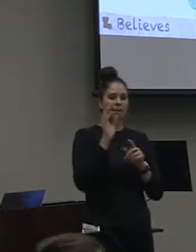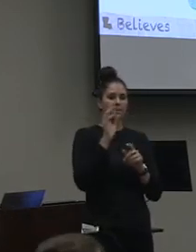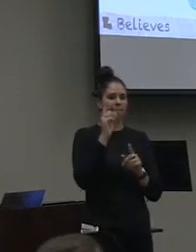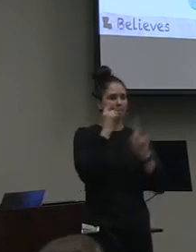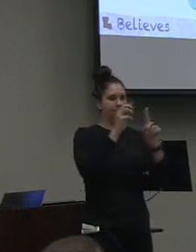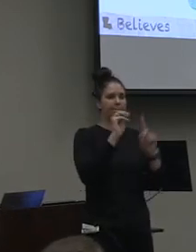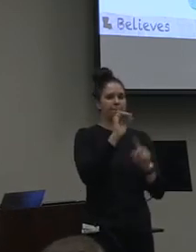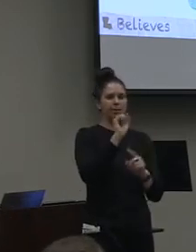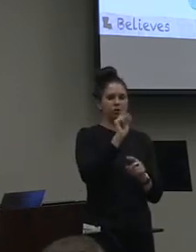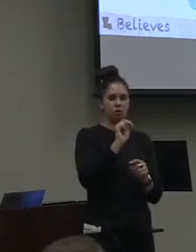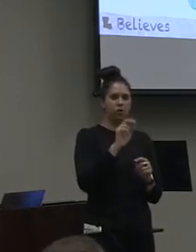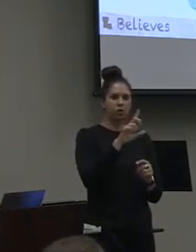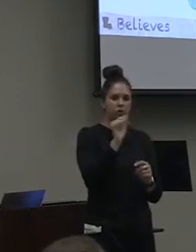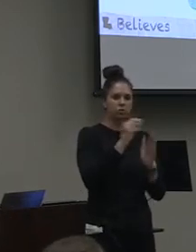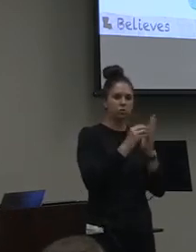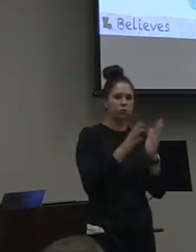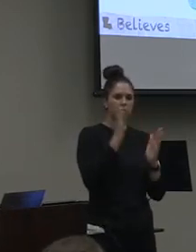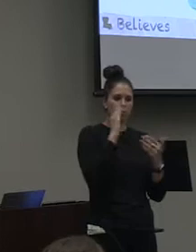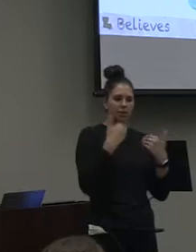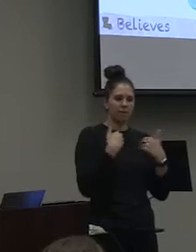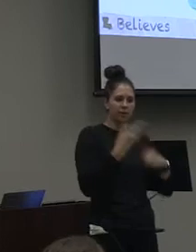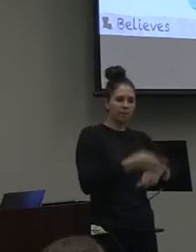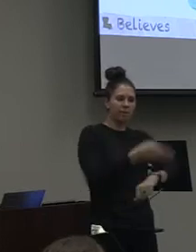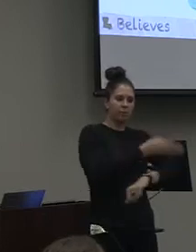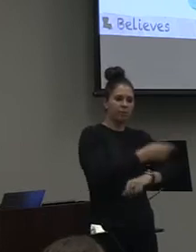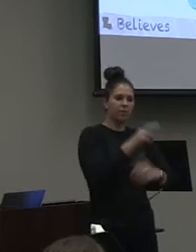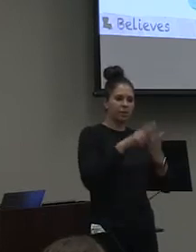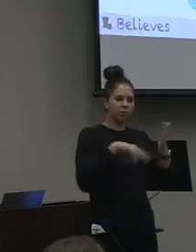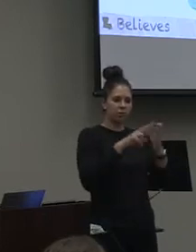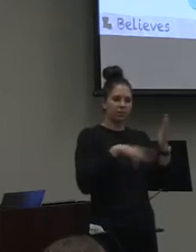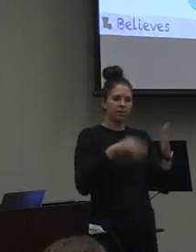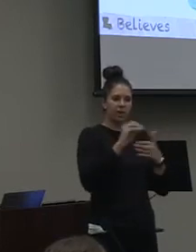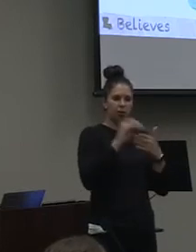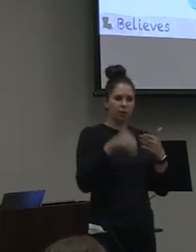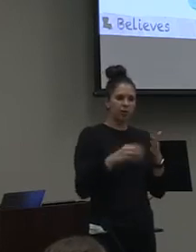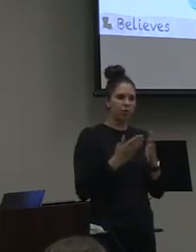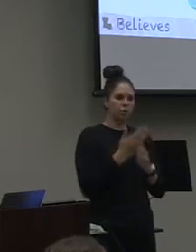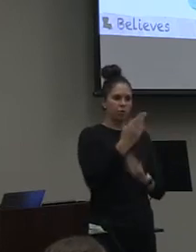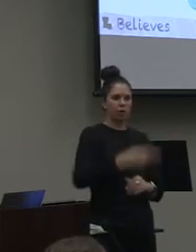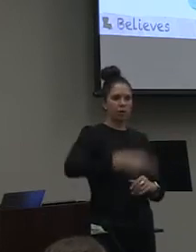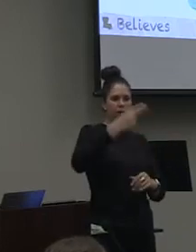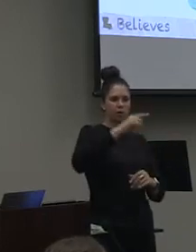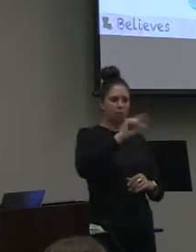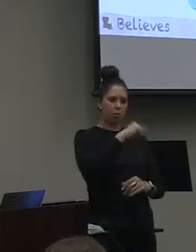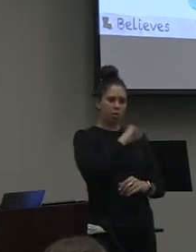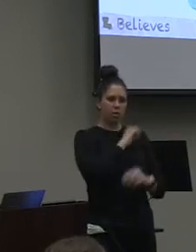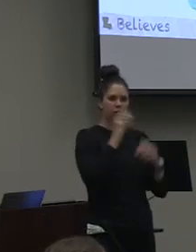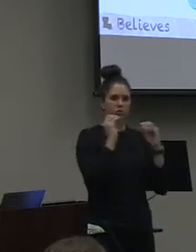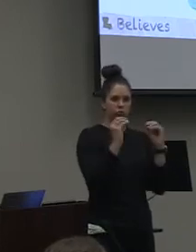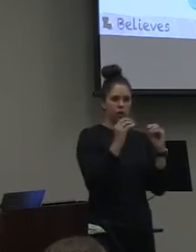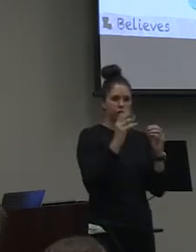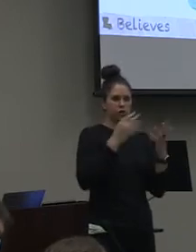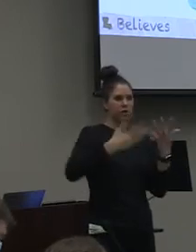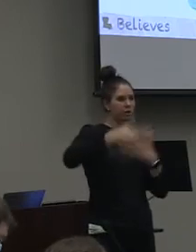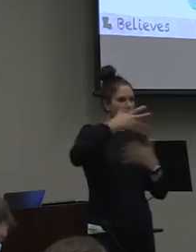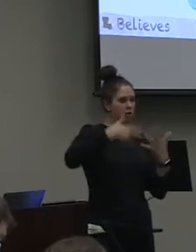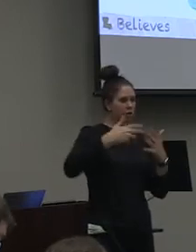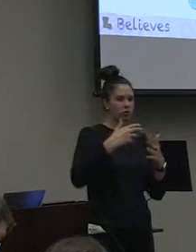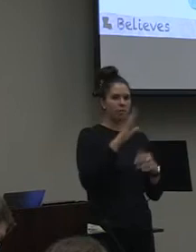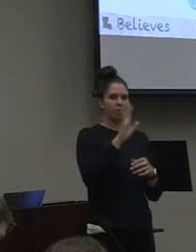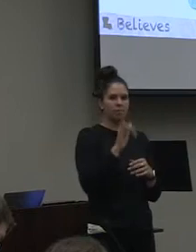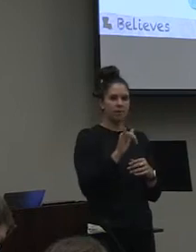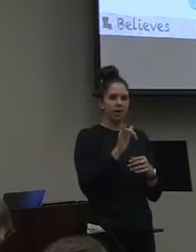is that Louisiana students will have improved literacy outcomes through high-quality instruction and interactions by